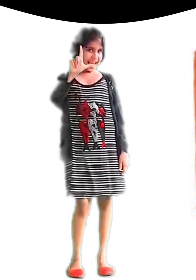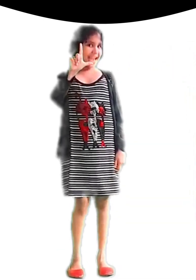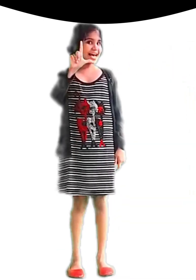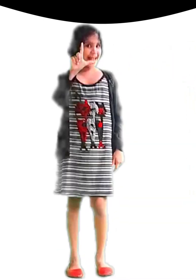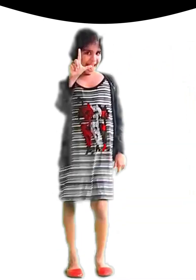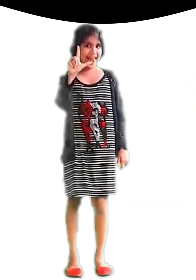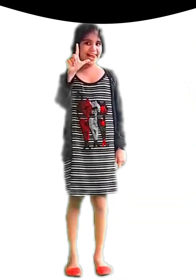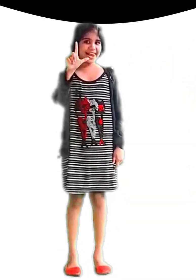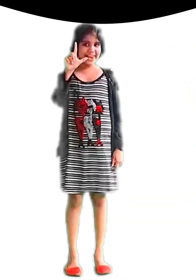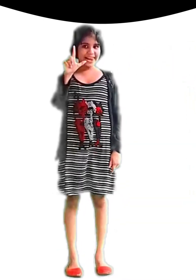L.